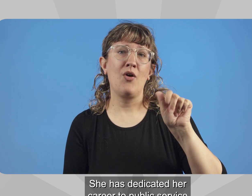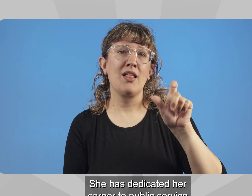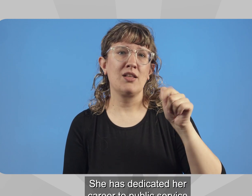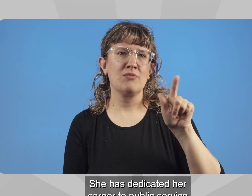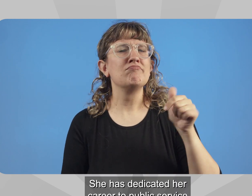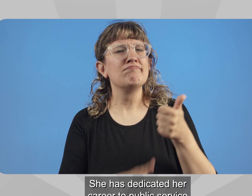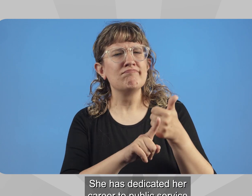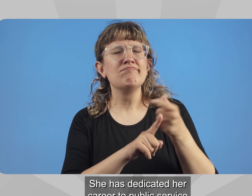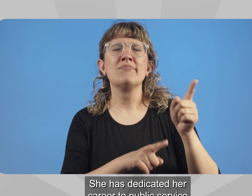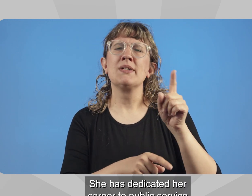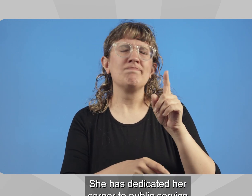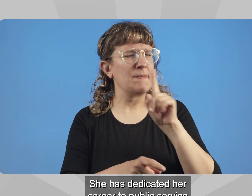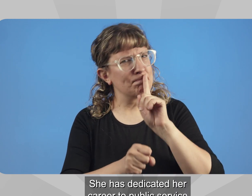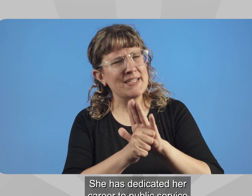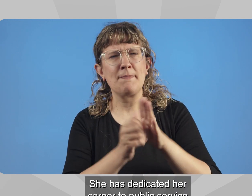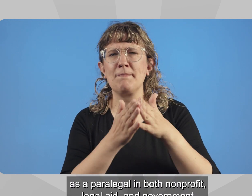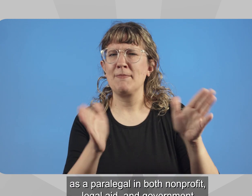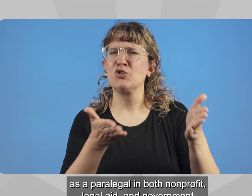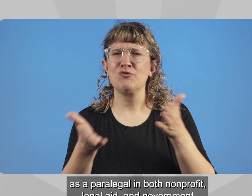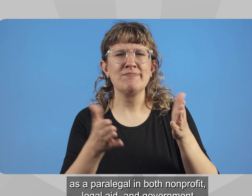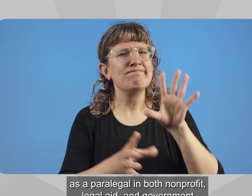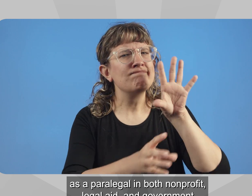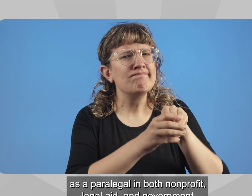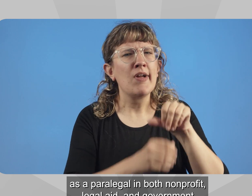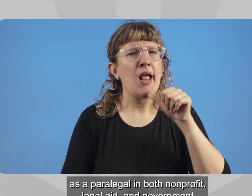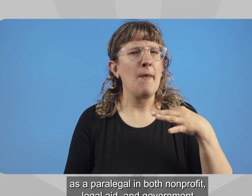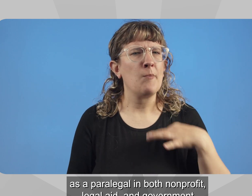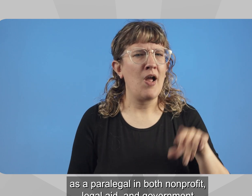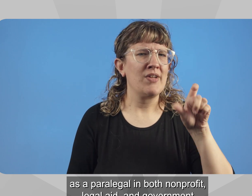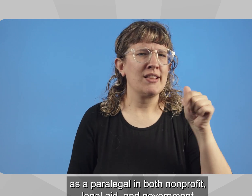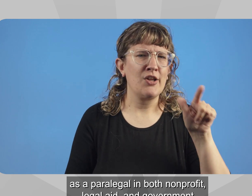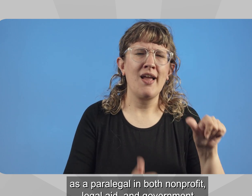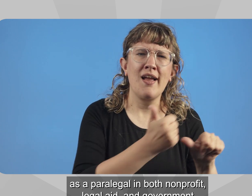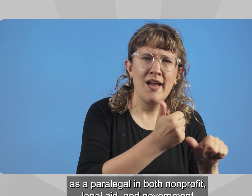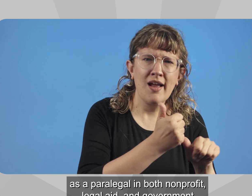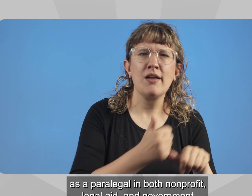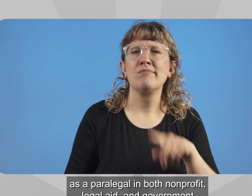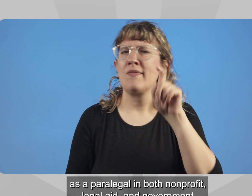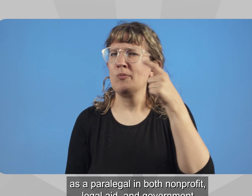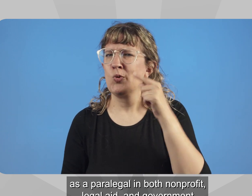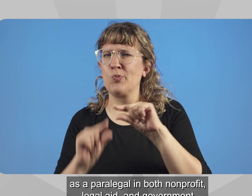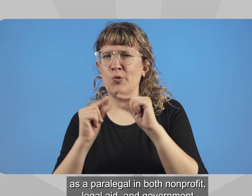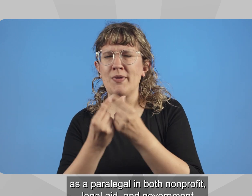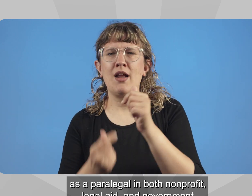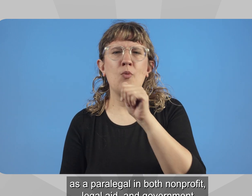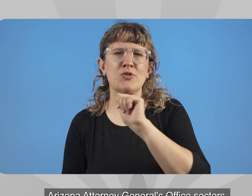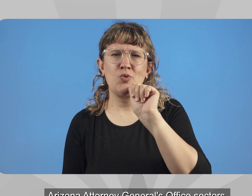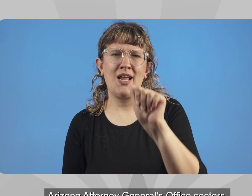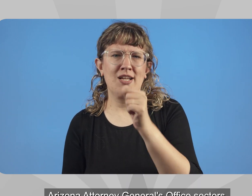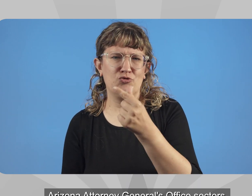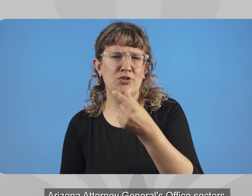She has dedicated her career to public service as a paralegal in both nonprofit, legal aid, and